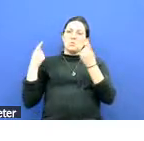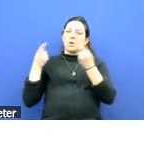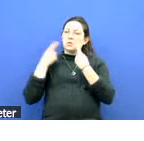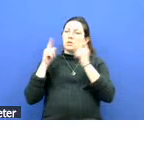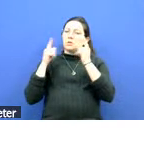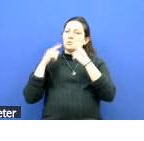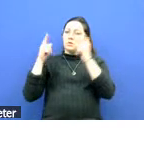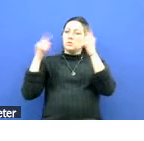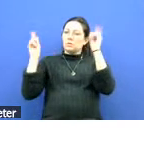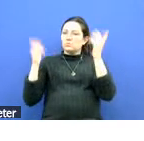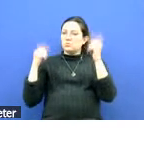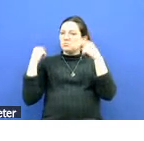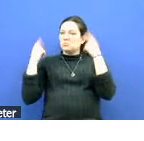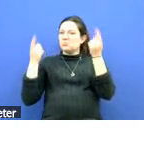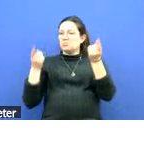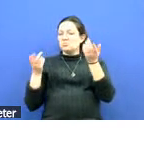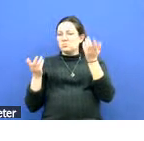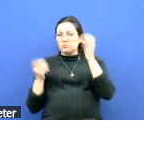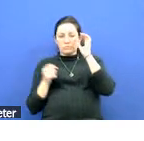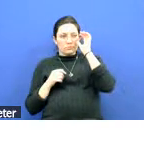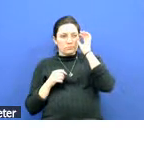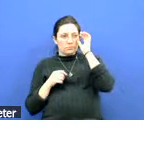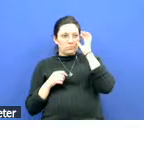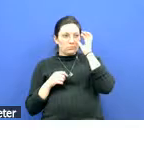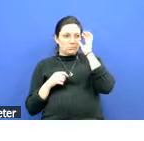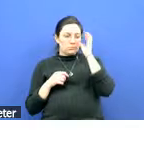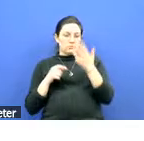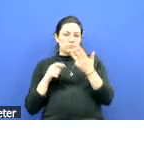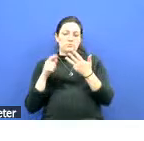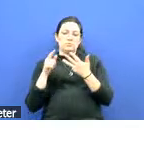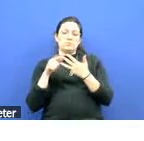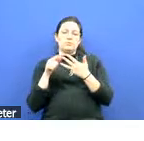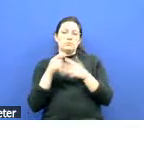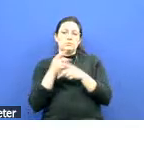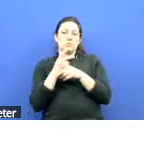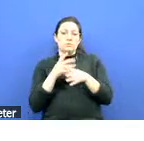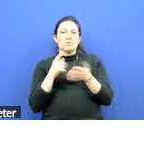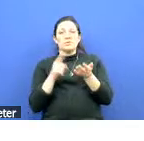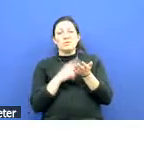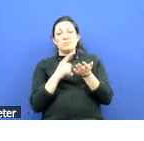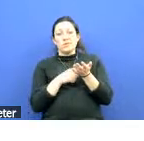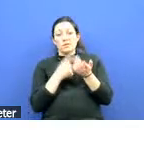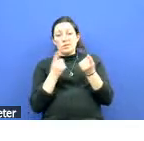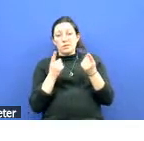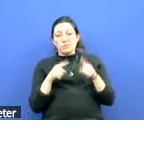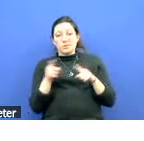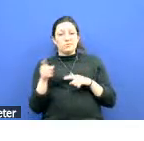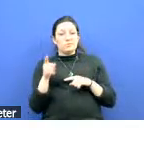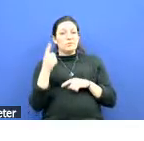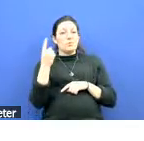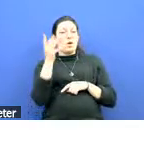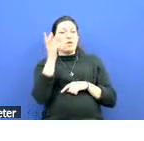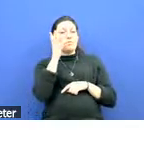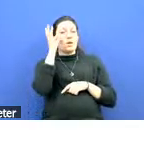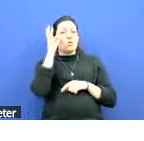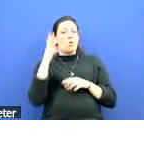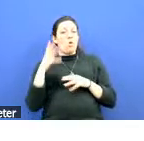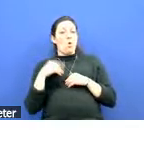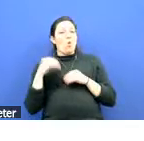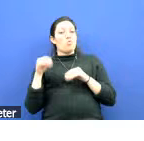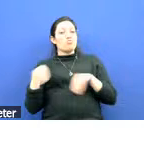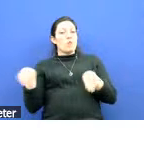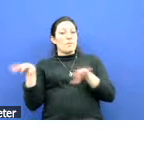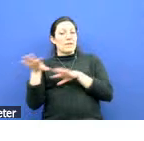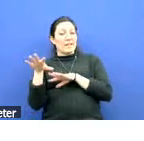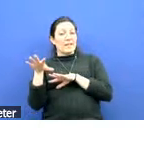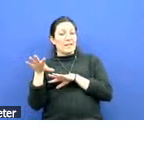success. Yeah, and sometimes it's, a parent owns the property and gets confused